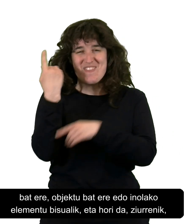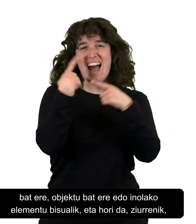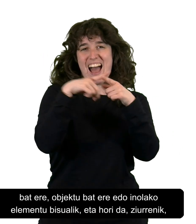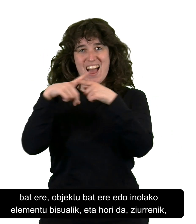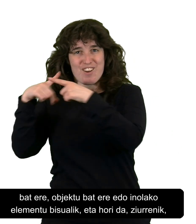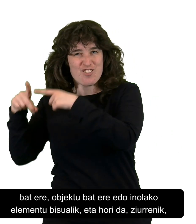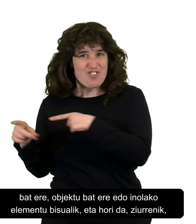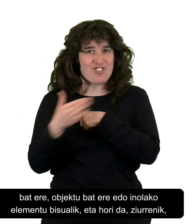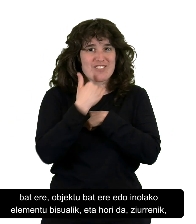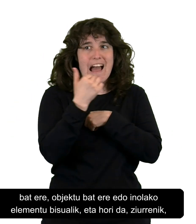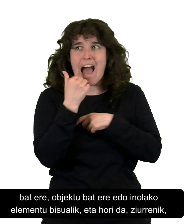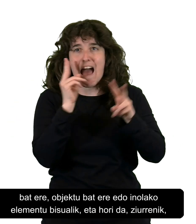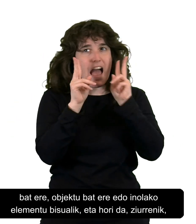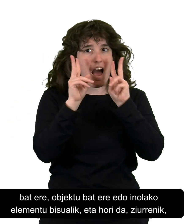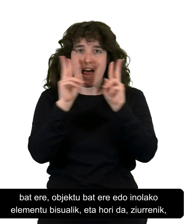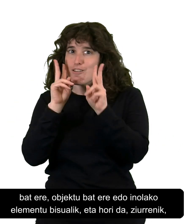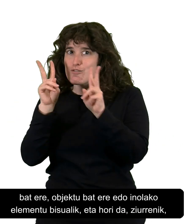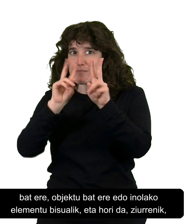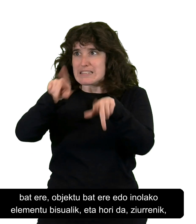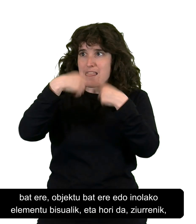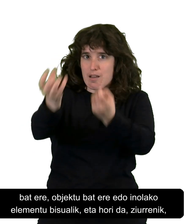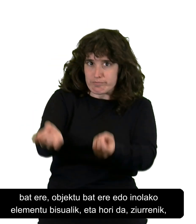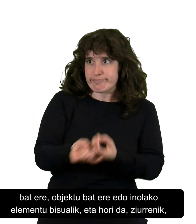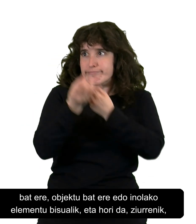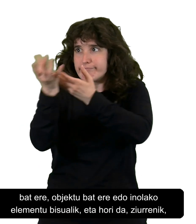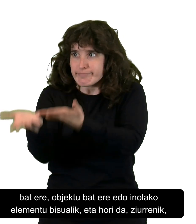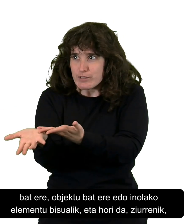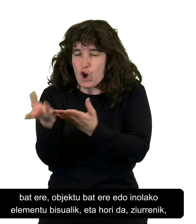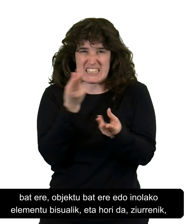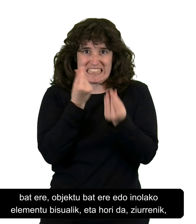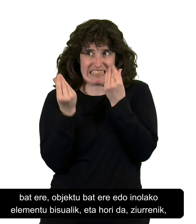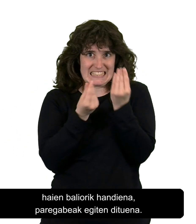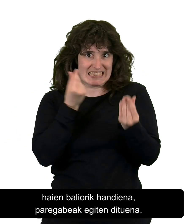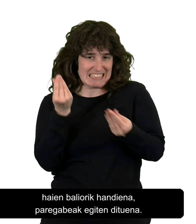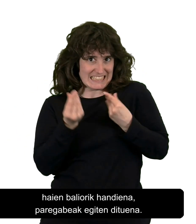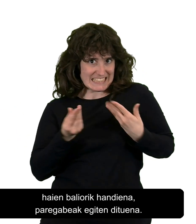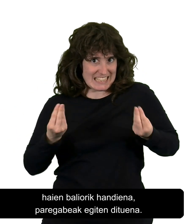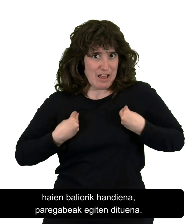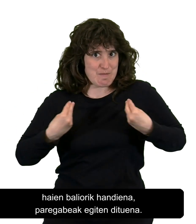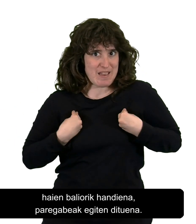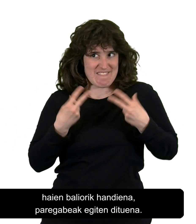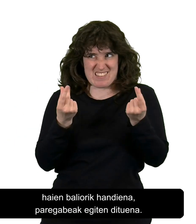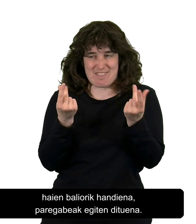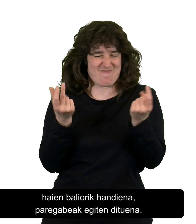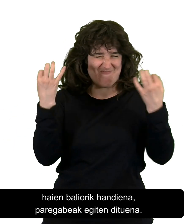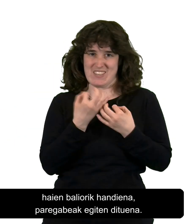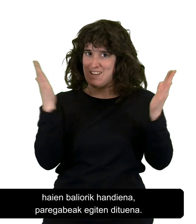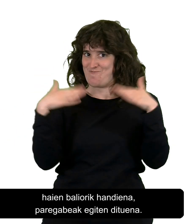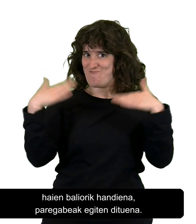ere edo inolako elementu bisualik. Eta hori da, ziurrenik, haien baliorik handiena, paregabeak